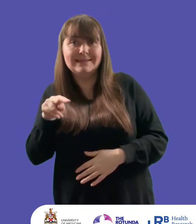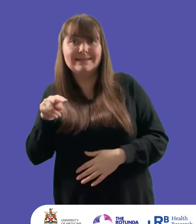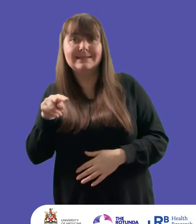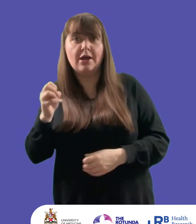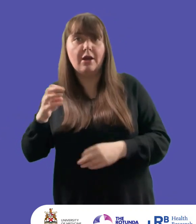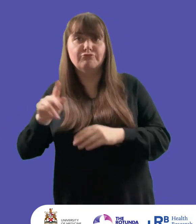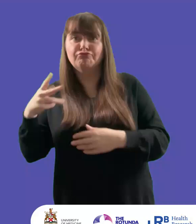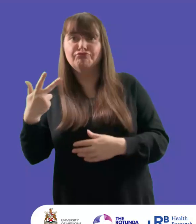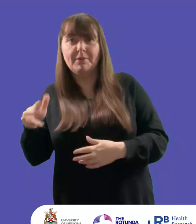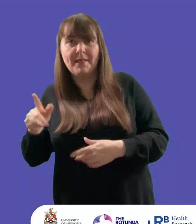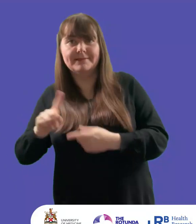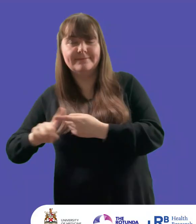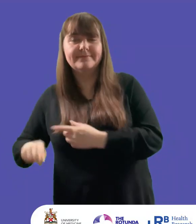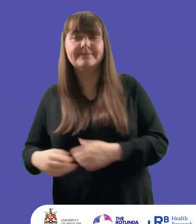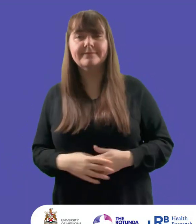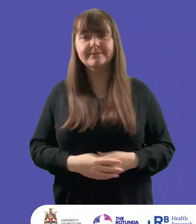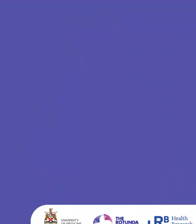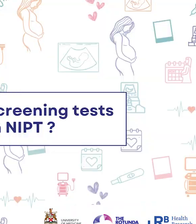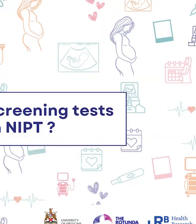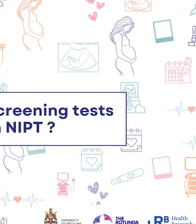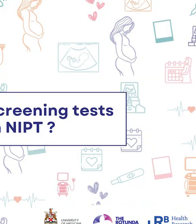or triplets.